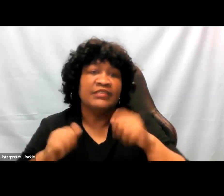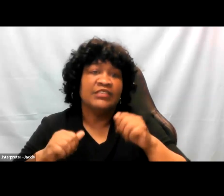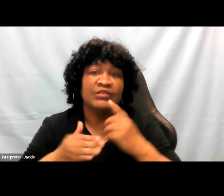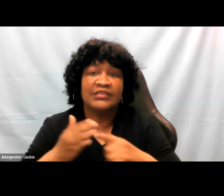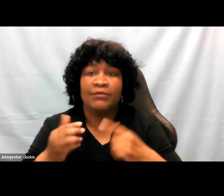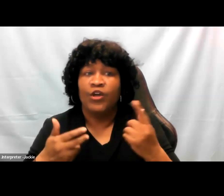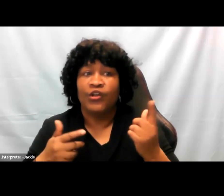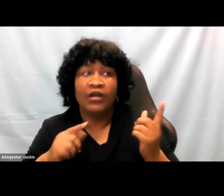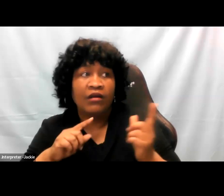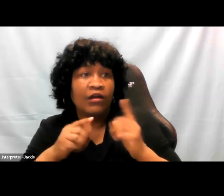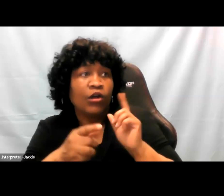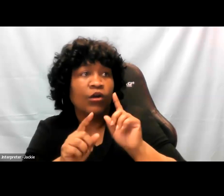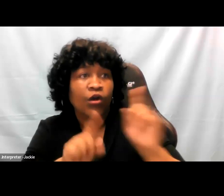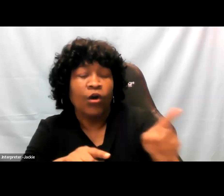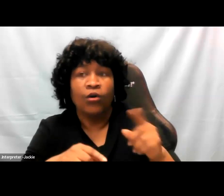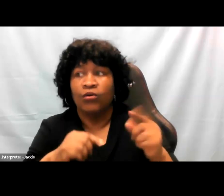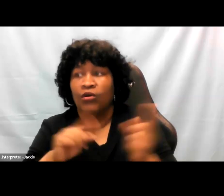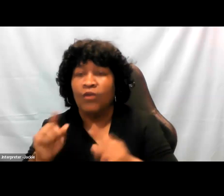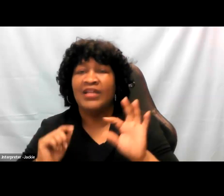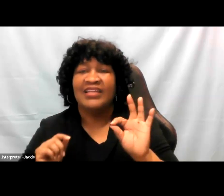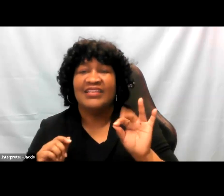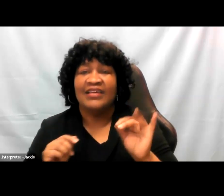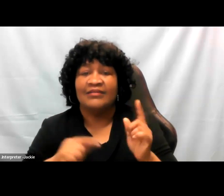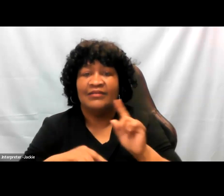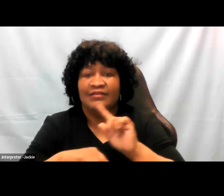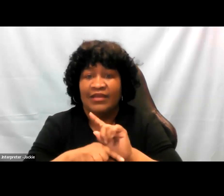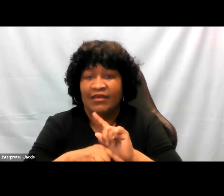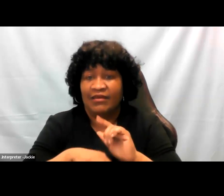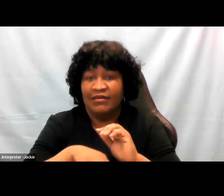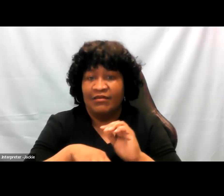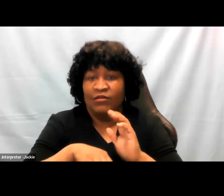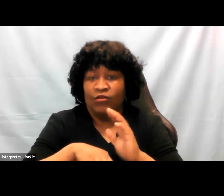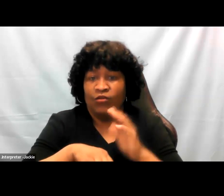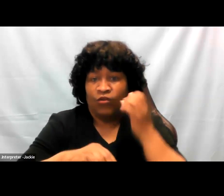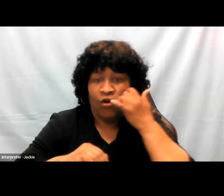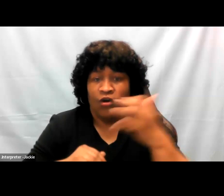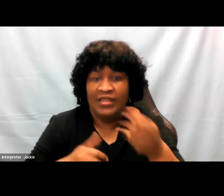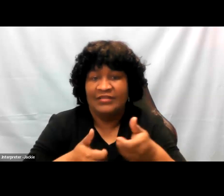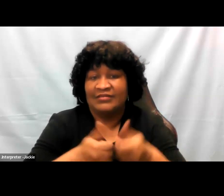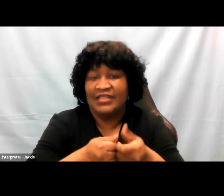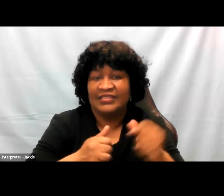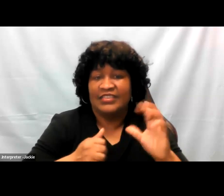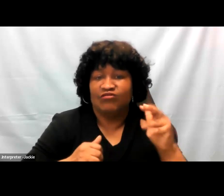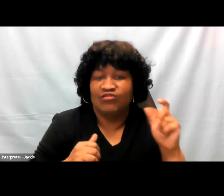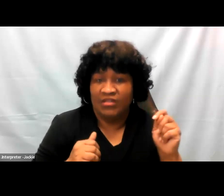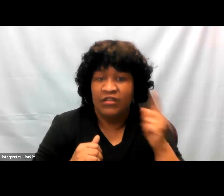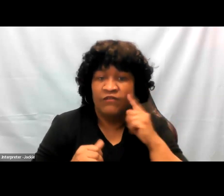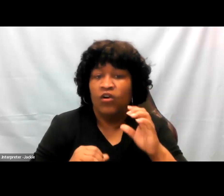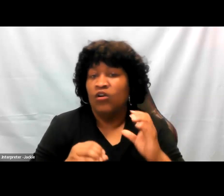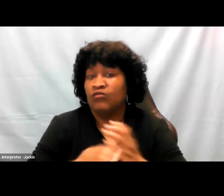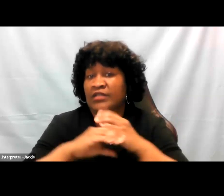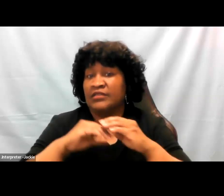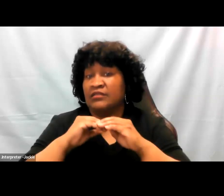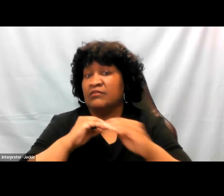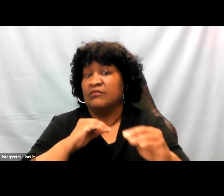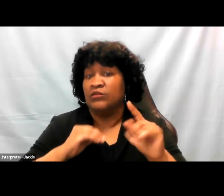go, but I do think 988 call and text and chat is a crisis stabilization tool. So just for comprehensive, we may want to just